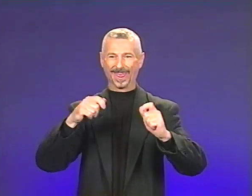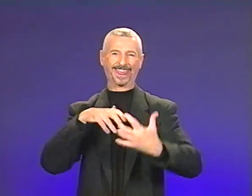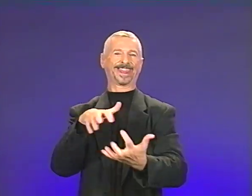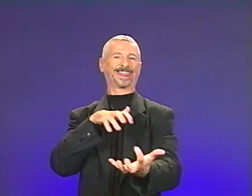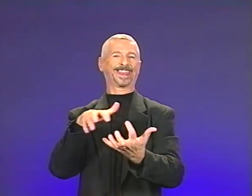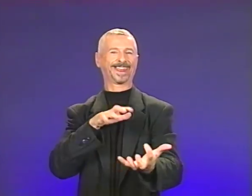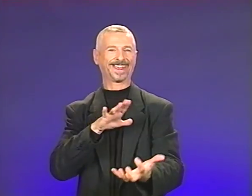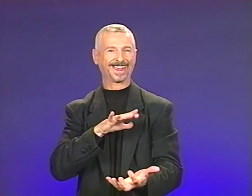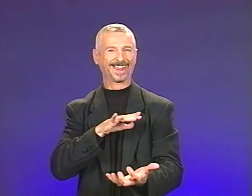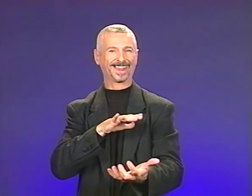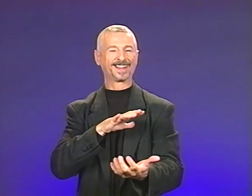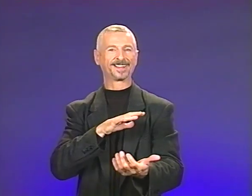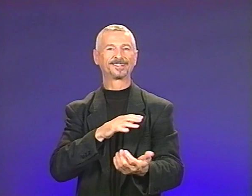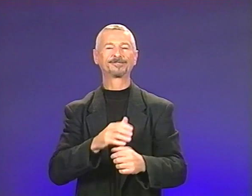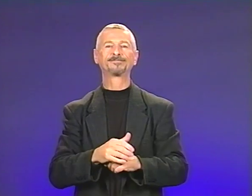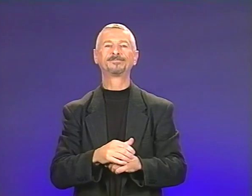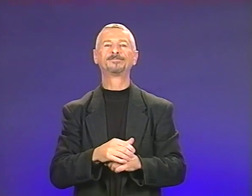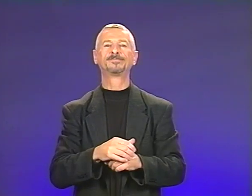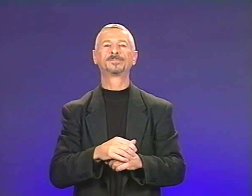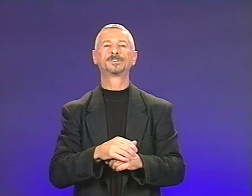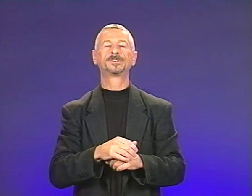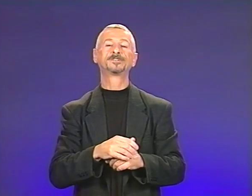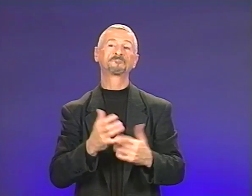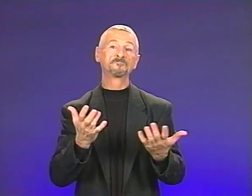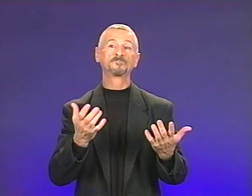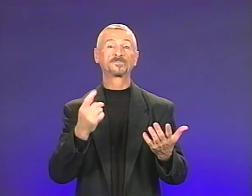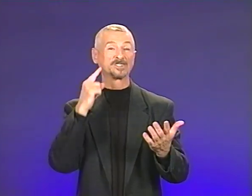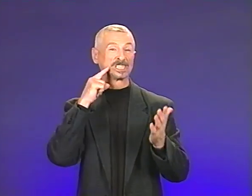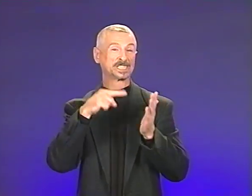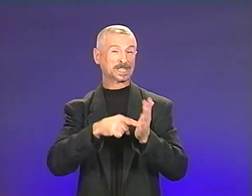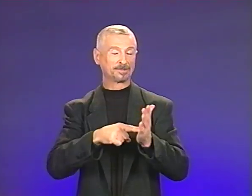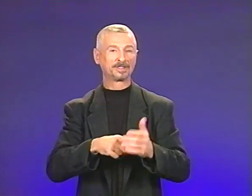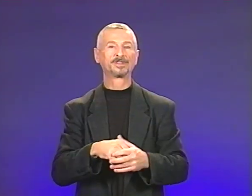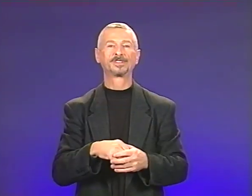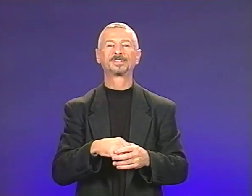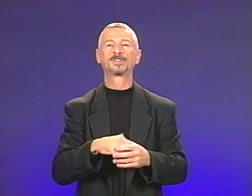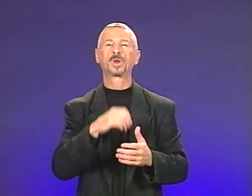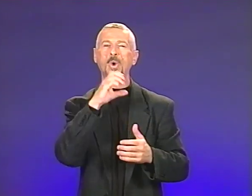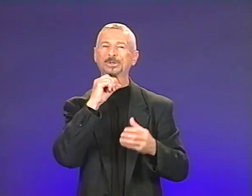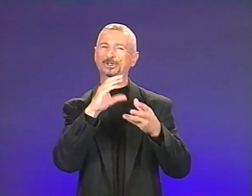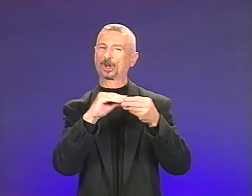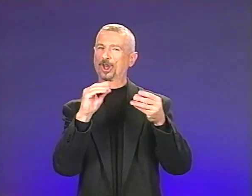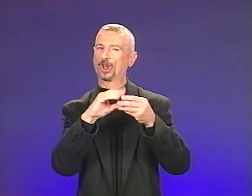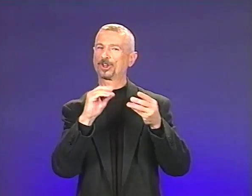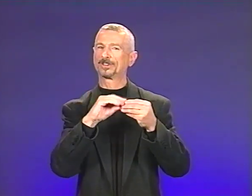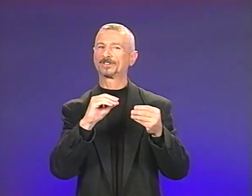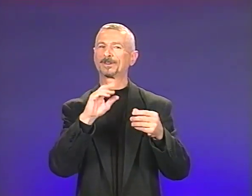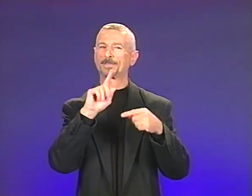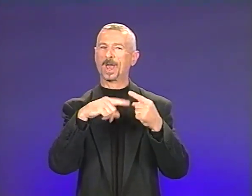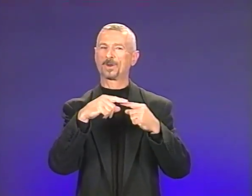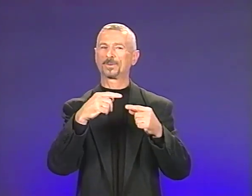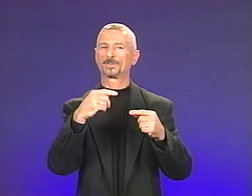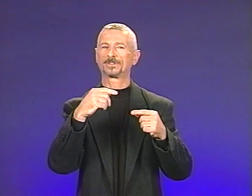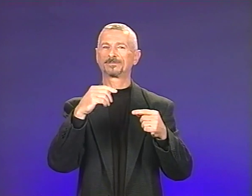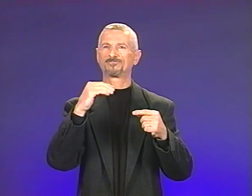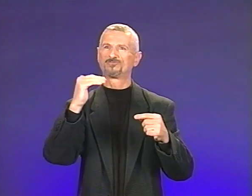incorporate plays on signs to humorous effect. A well-known story about a deaf giant will illustrate